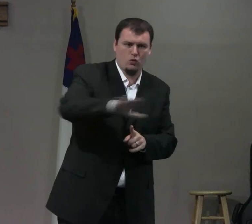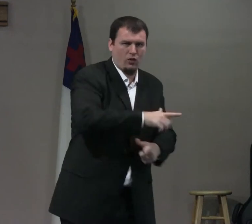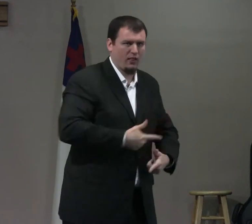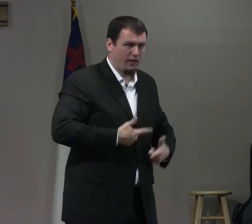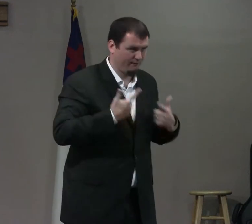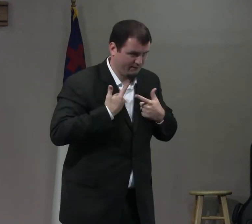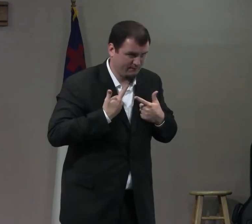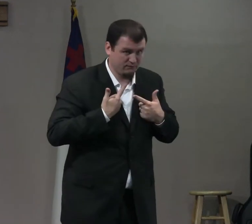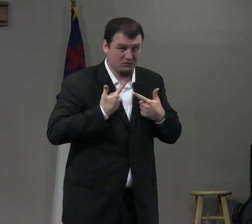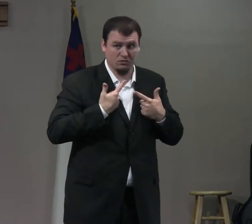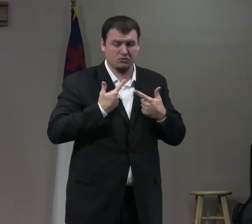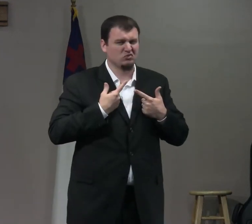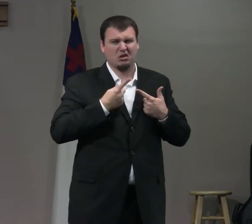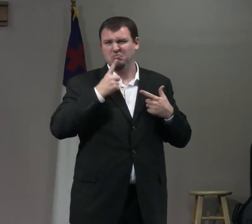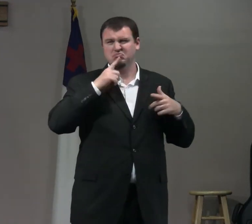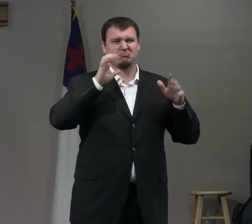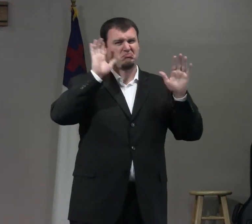These principles apply to your life.